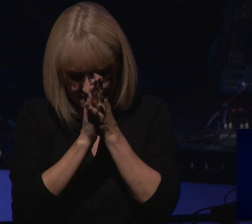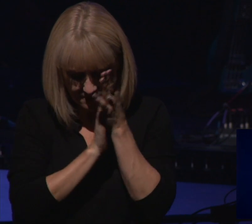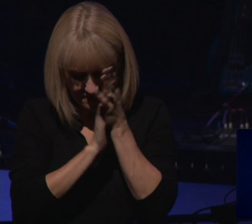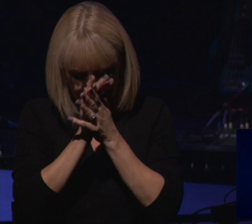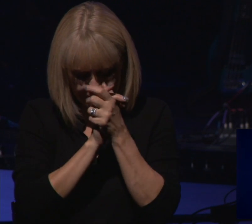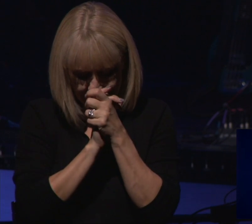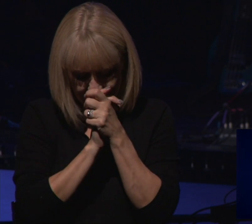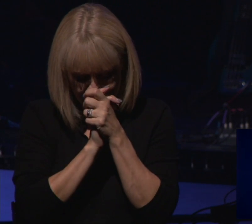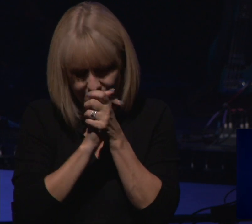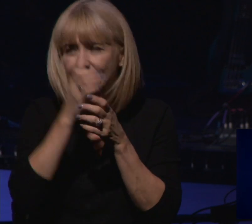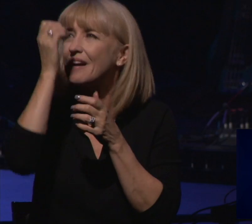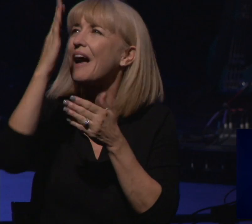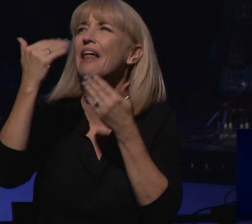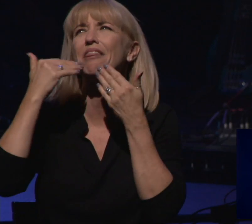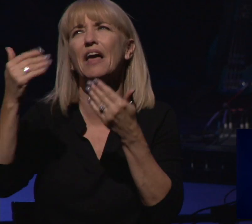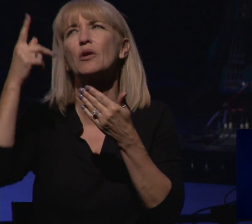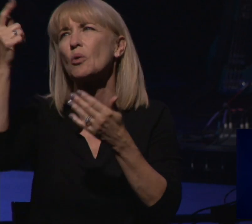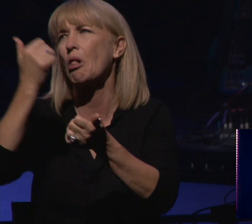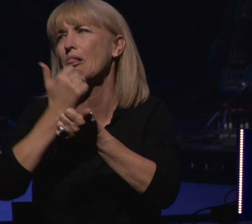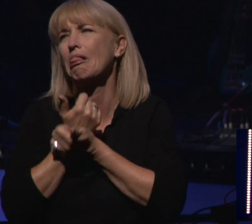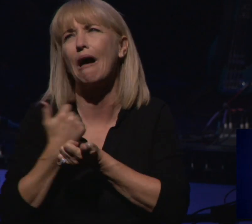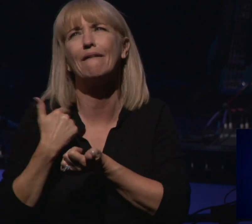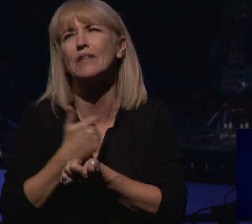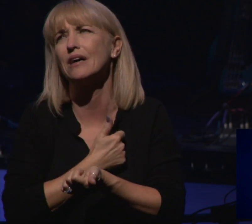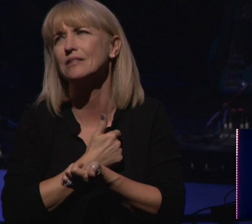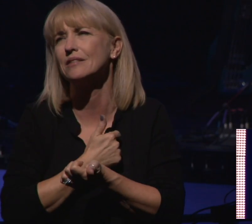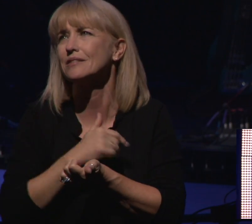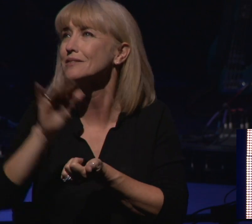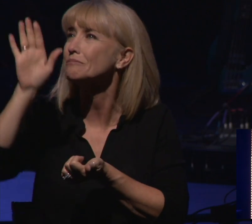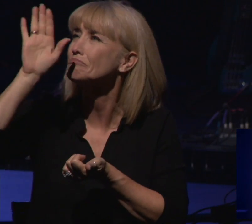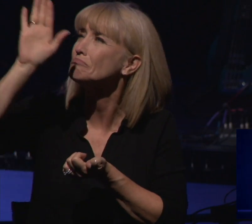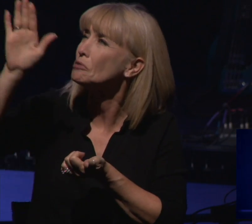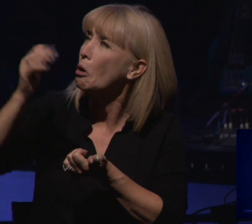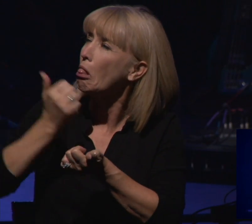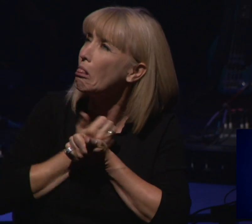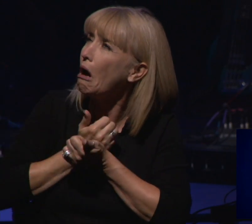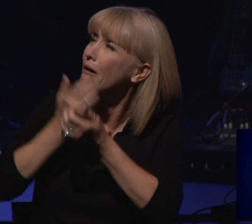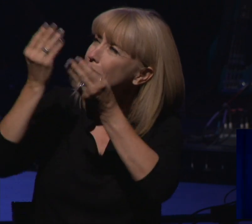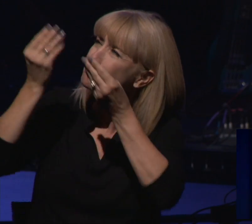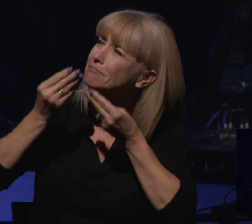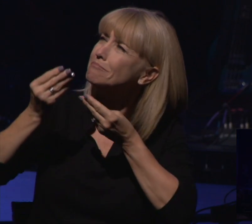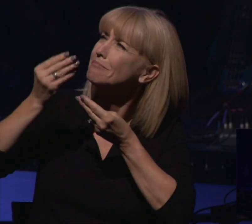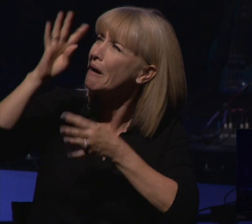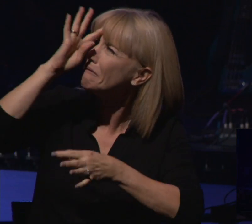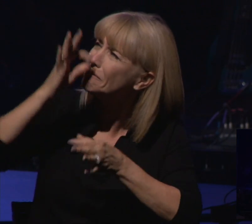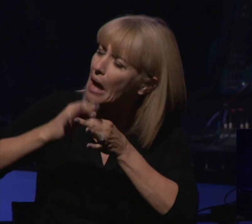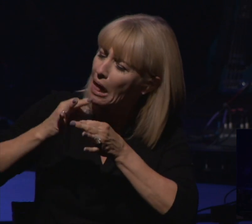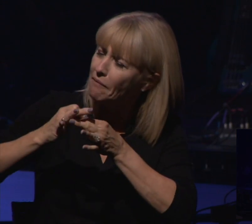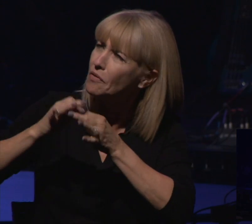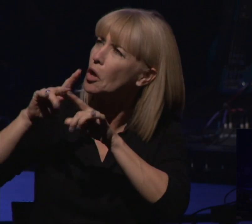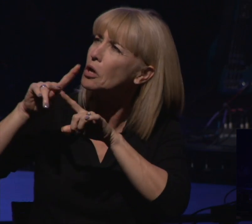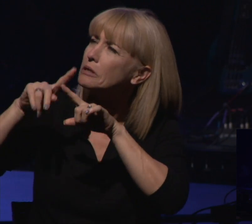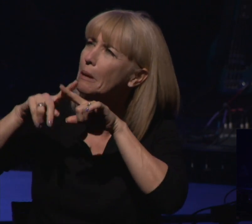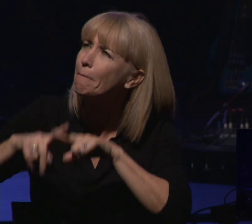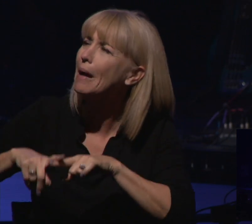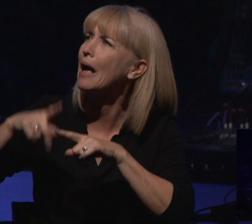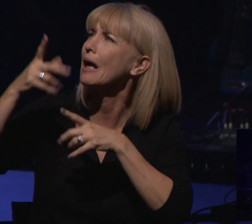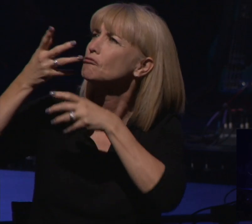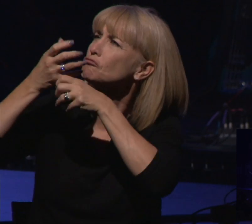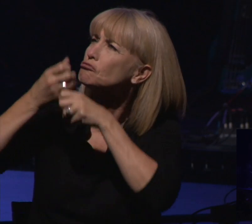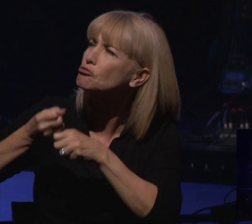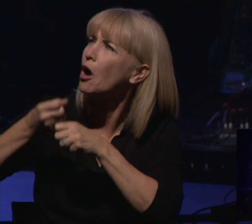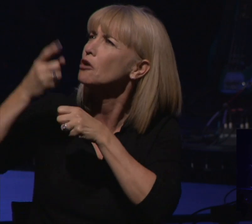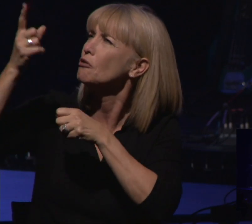God, thank you for loving us the way you do. Thank you that you are faithful, that you're dependable, that you're